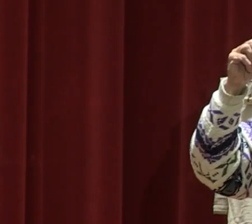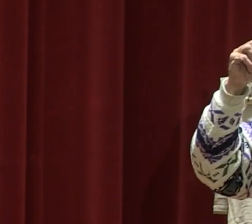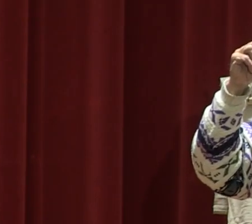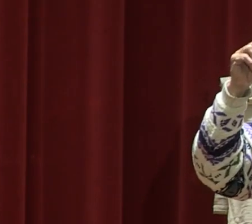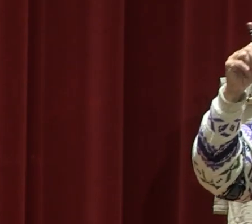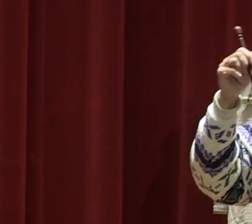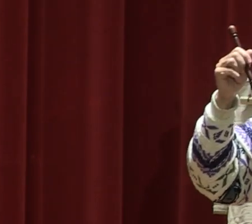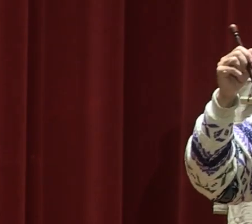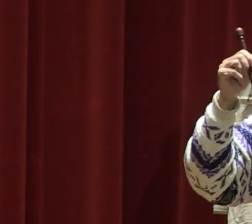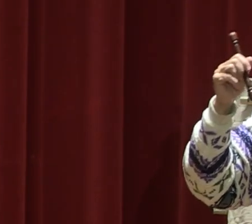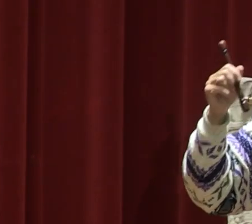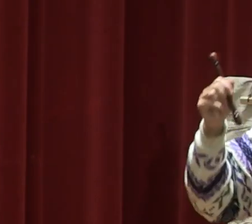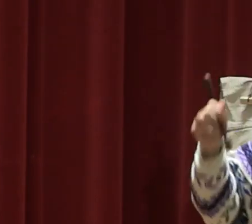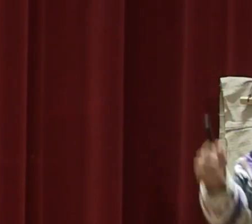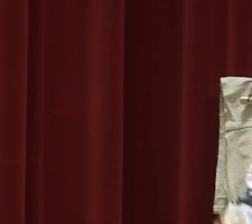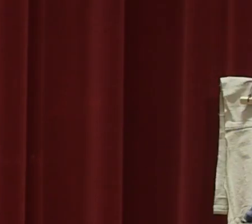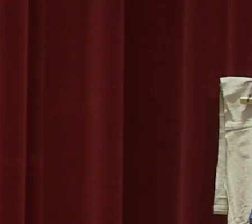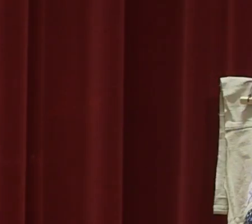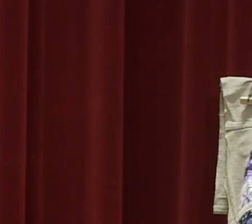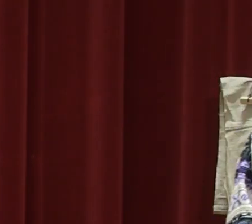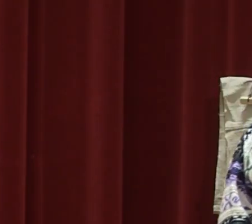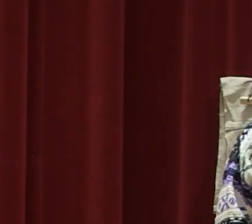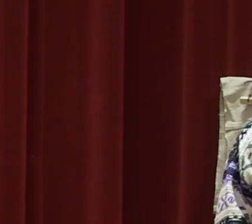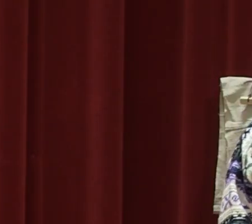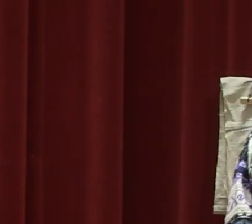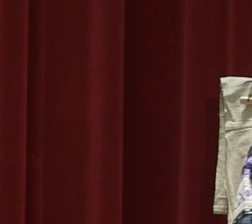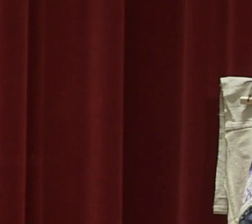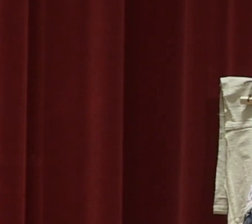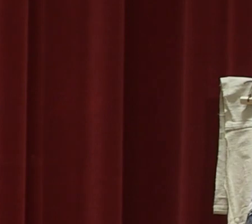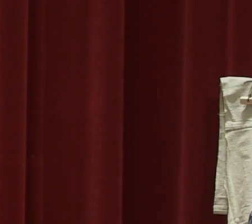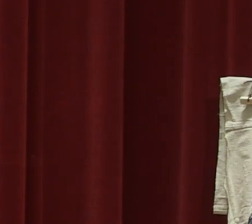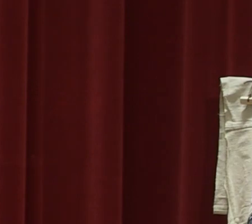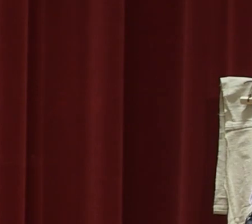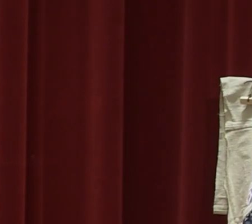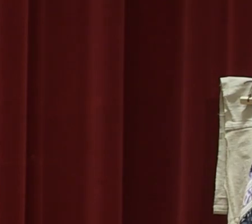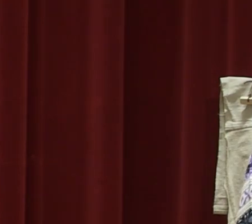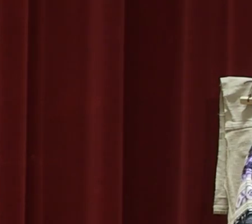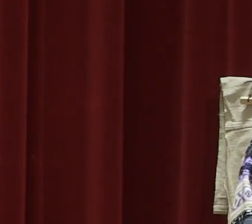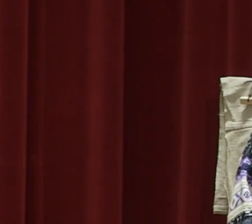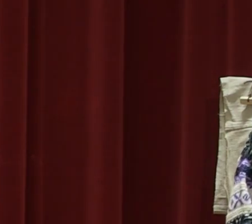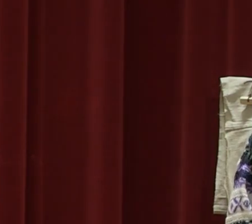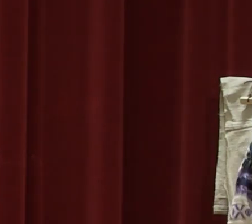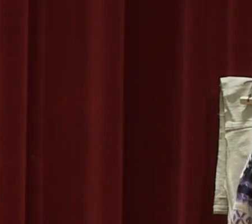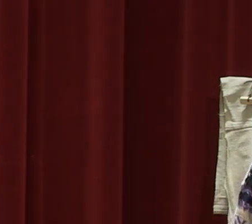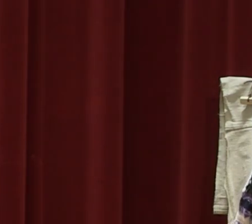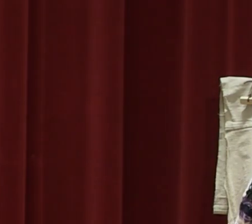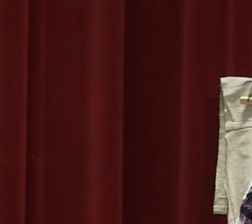Thank you very much. Thank you. Thank you.